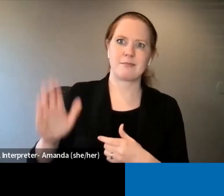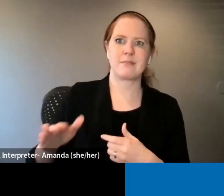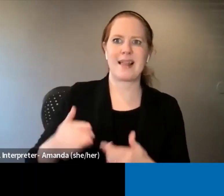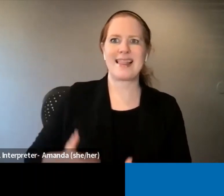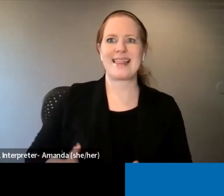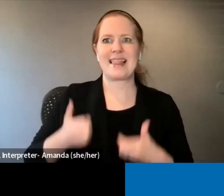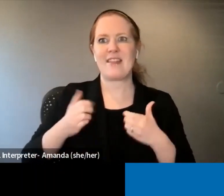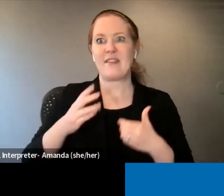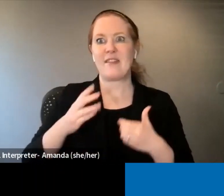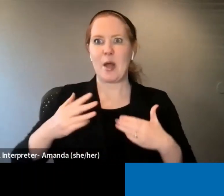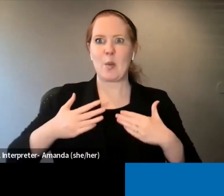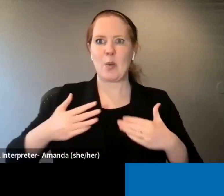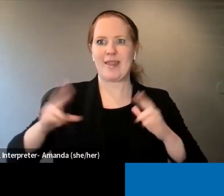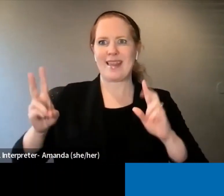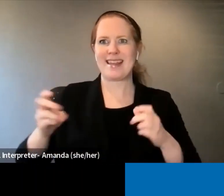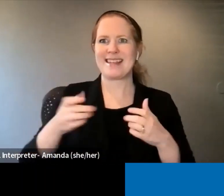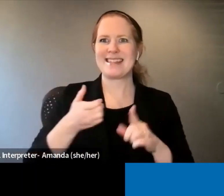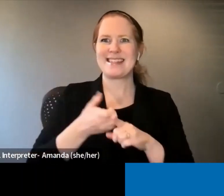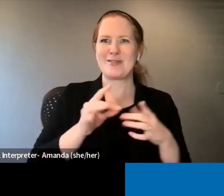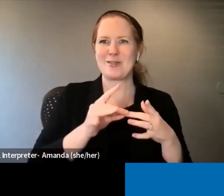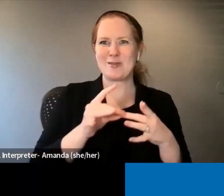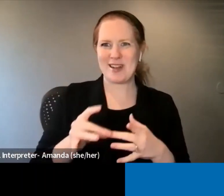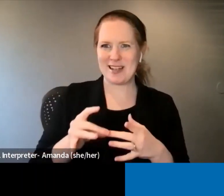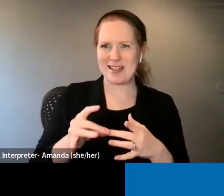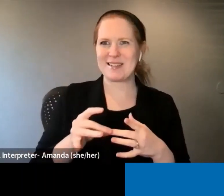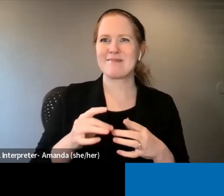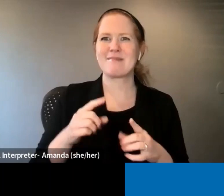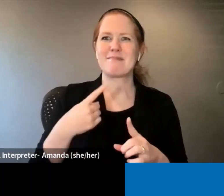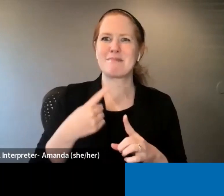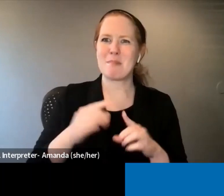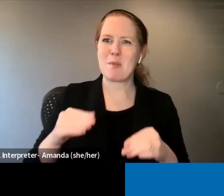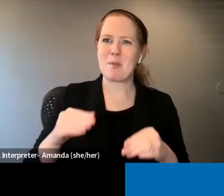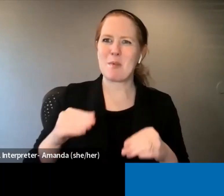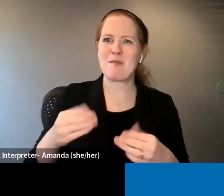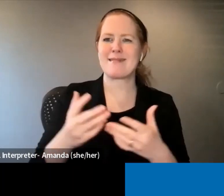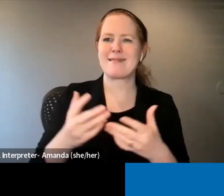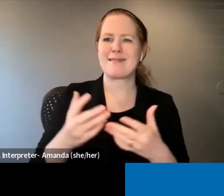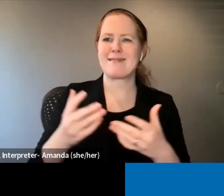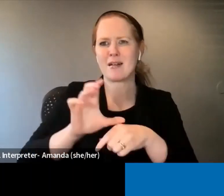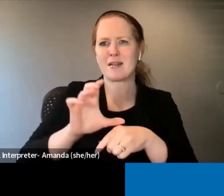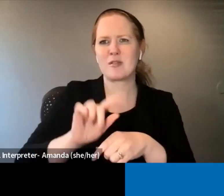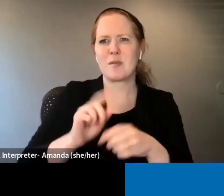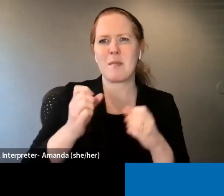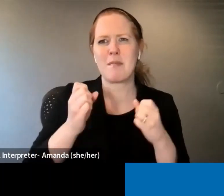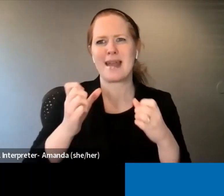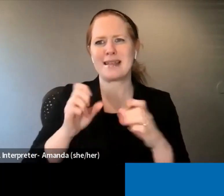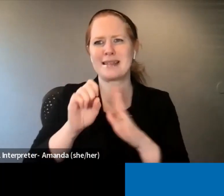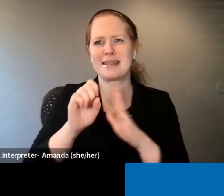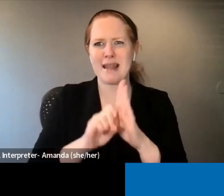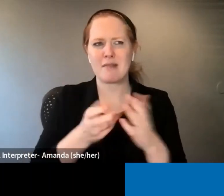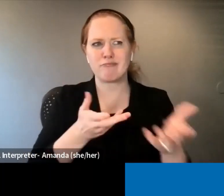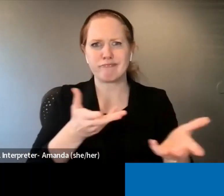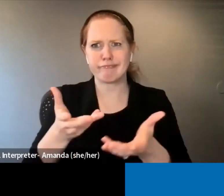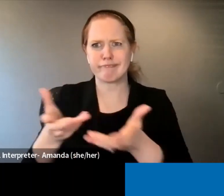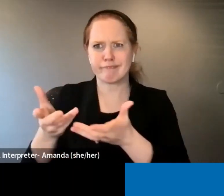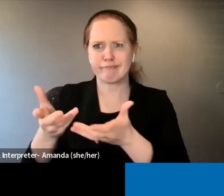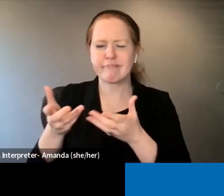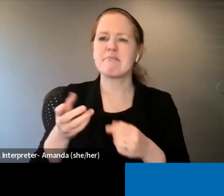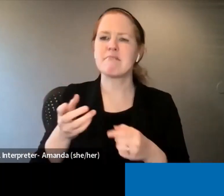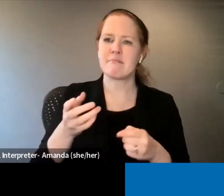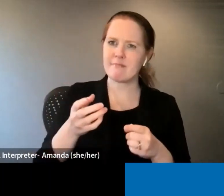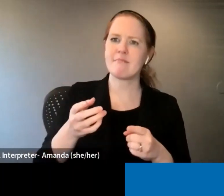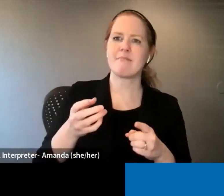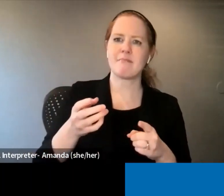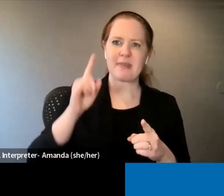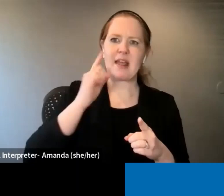breathing self-direction and provides a lot of consultation to a lot of states. And I thought it would be good